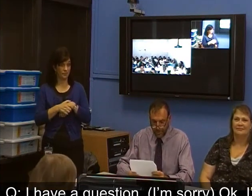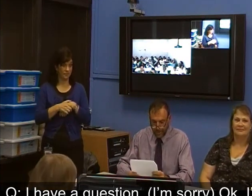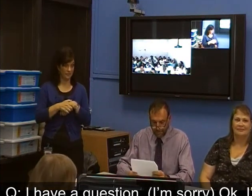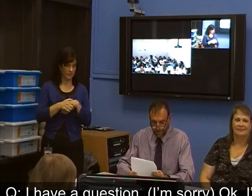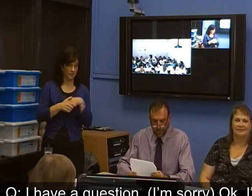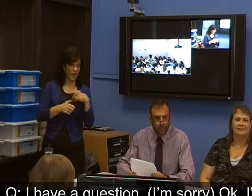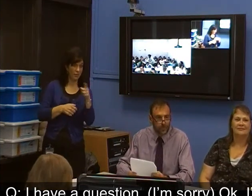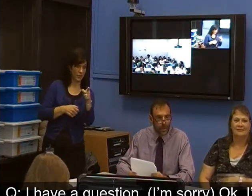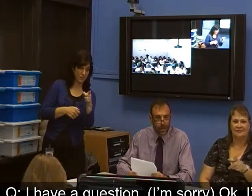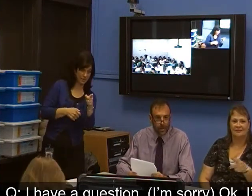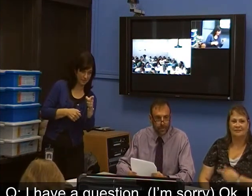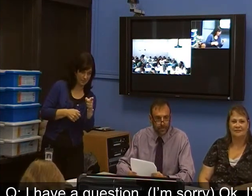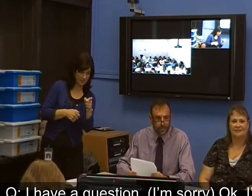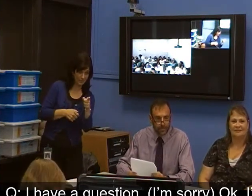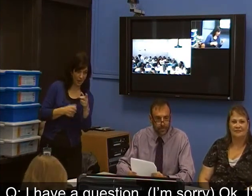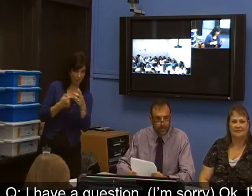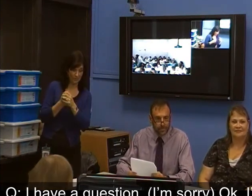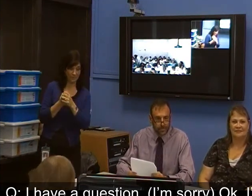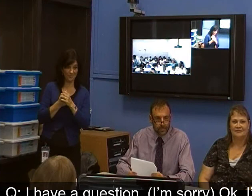I have a